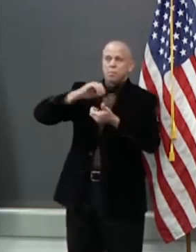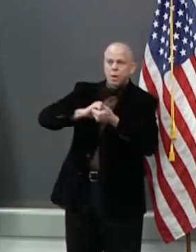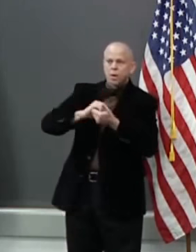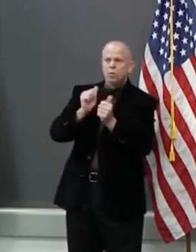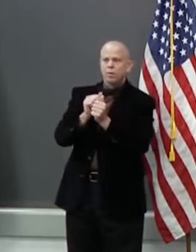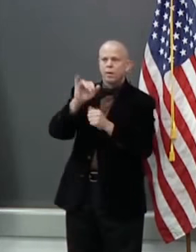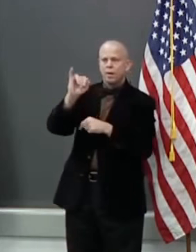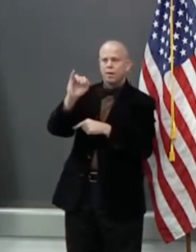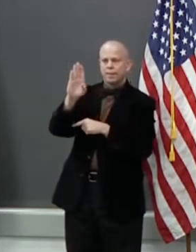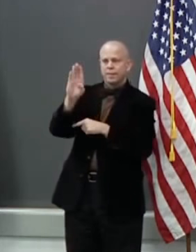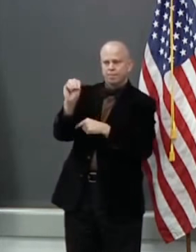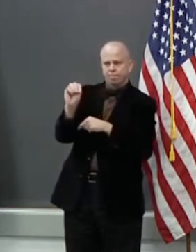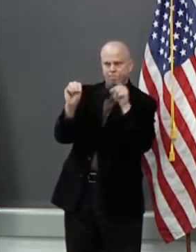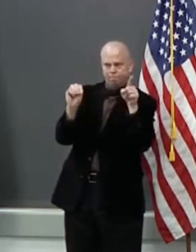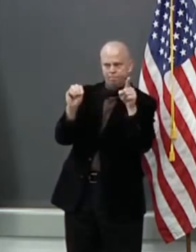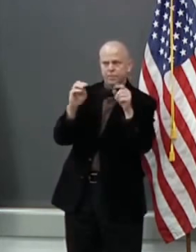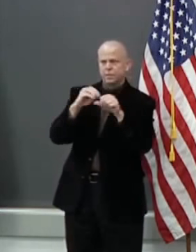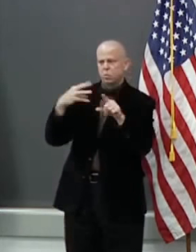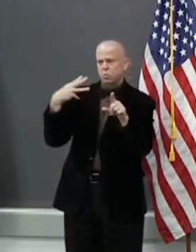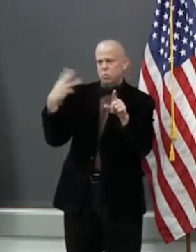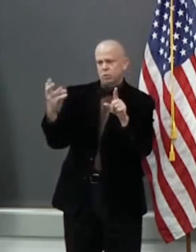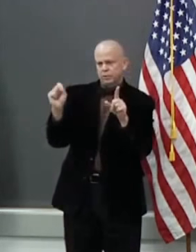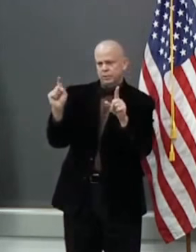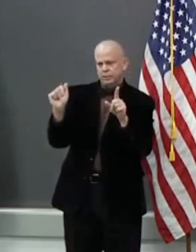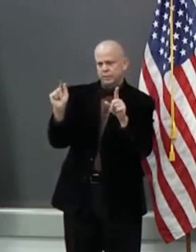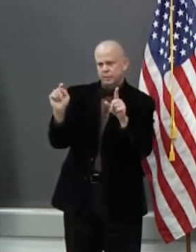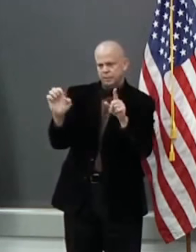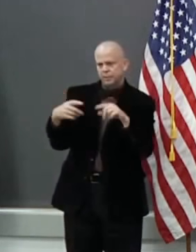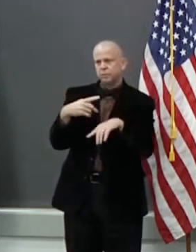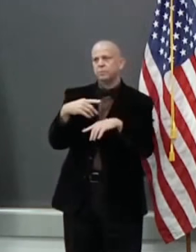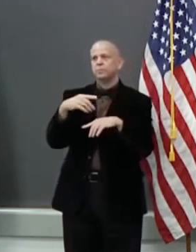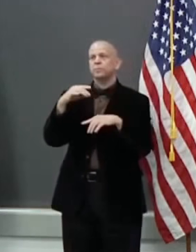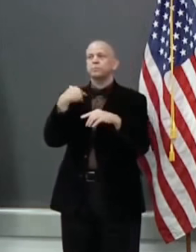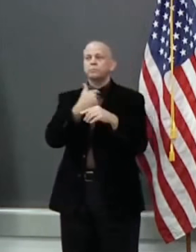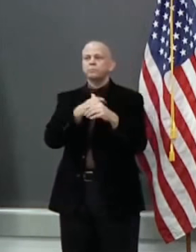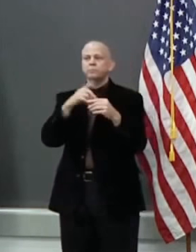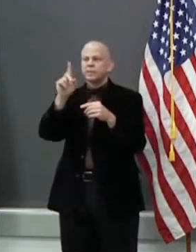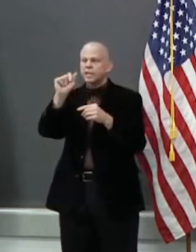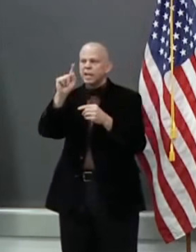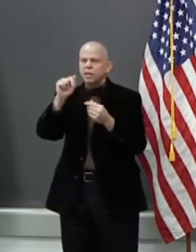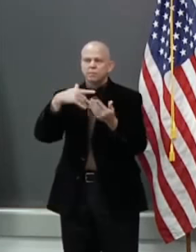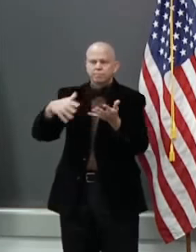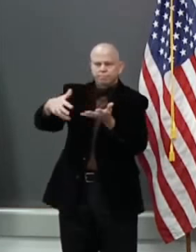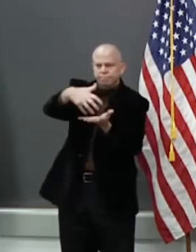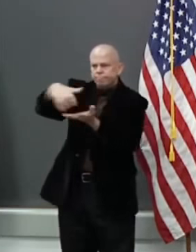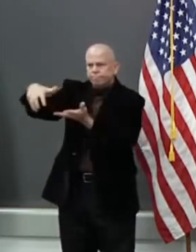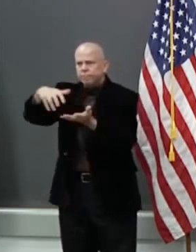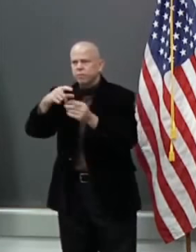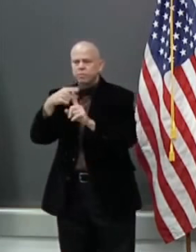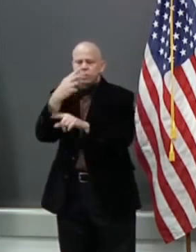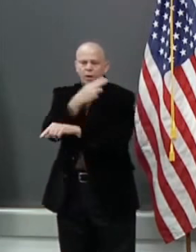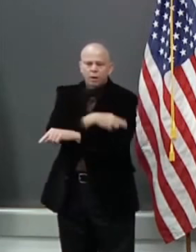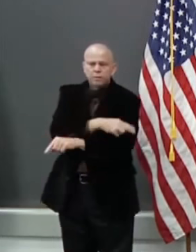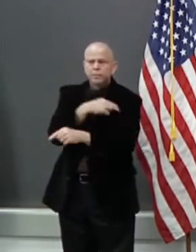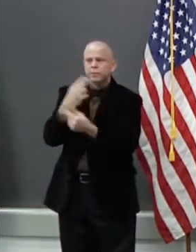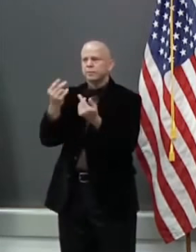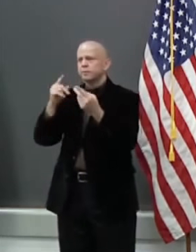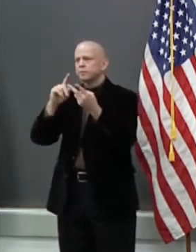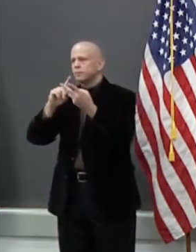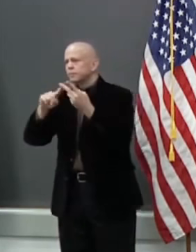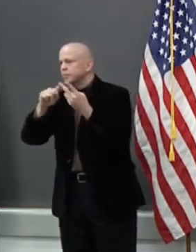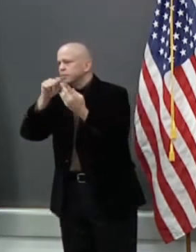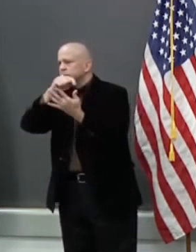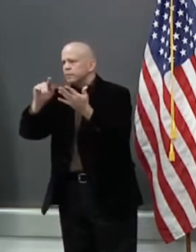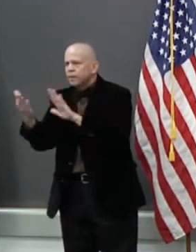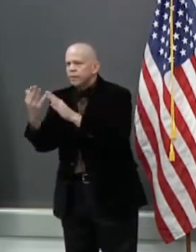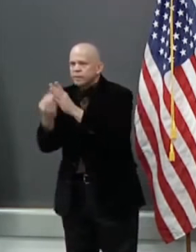now. And we have as much data from Oregon cases, hospitalizations, and deaths as we can. But we know that hospitalizations